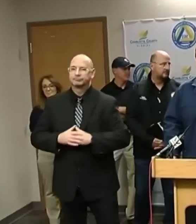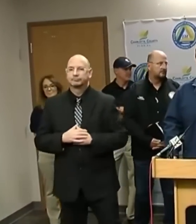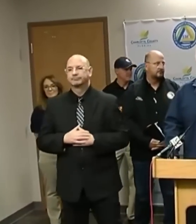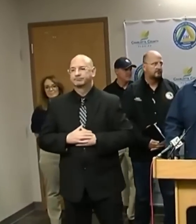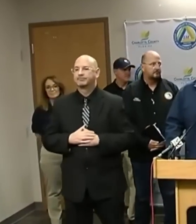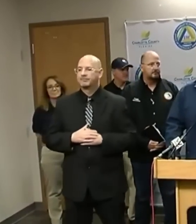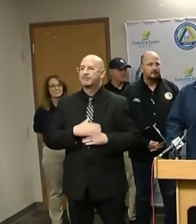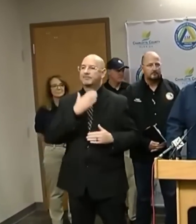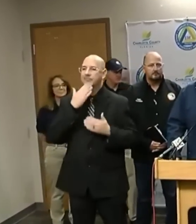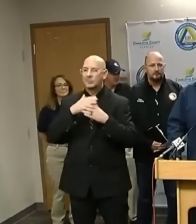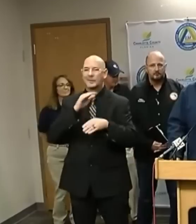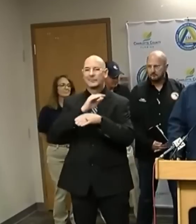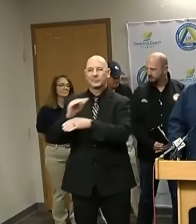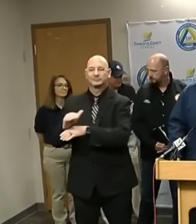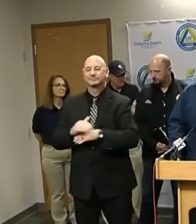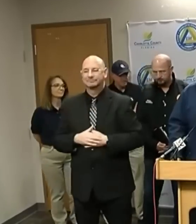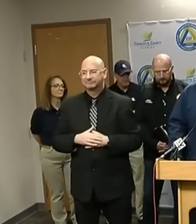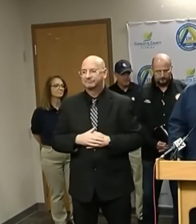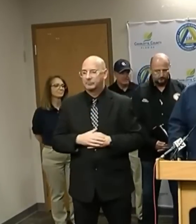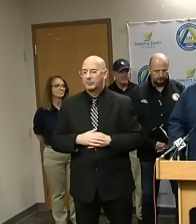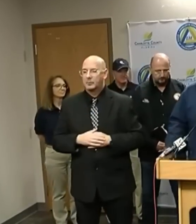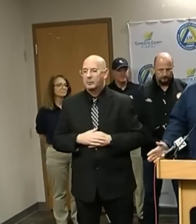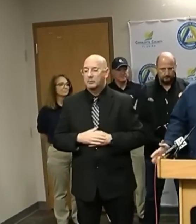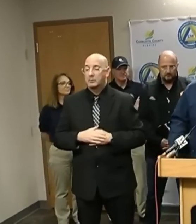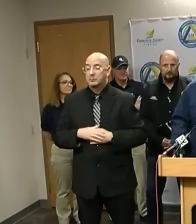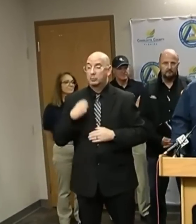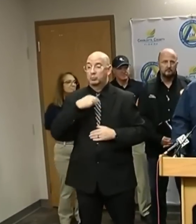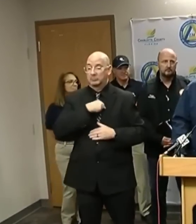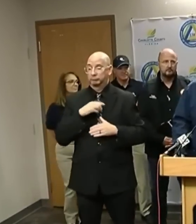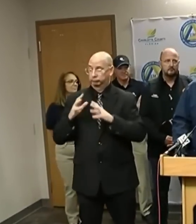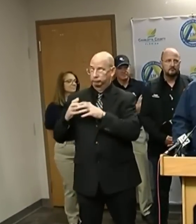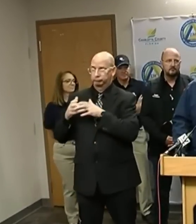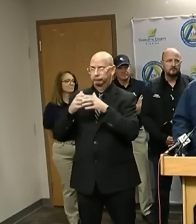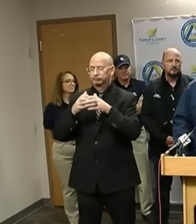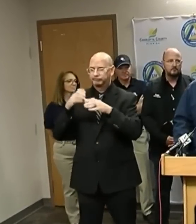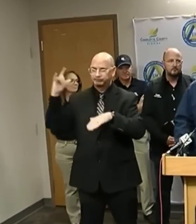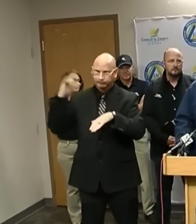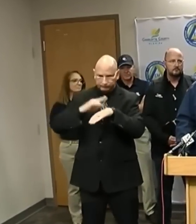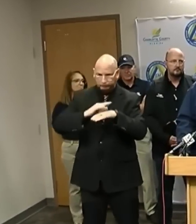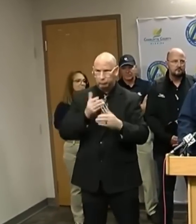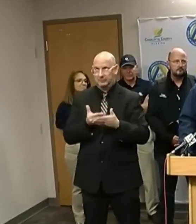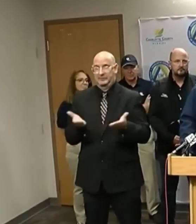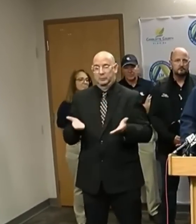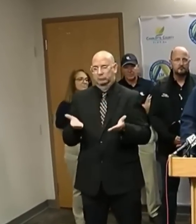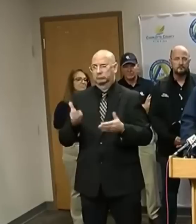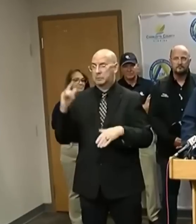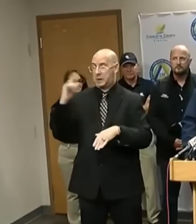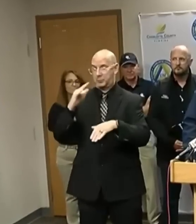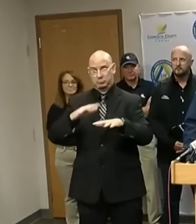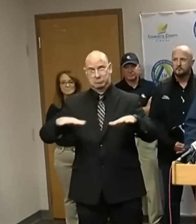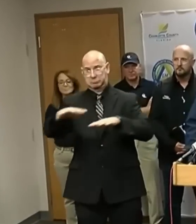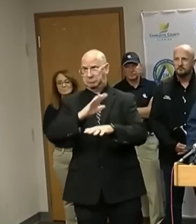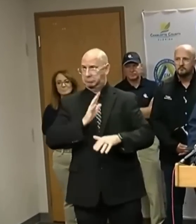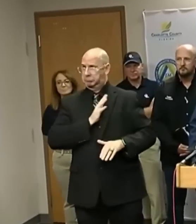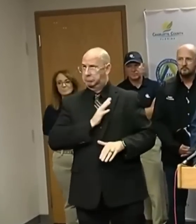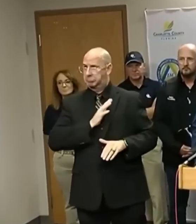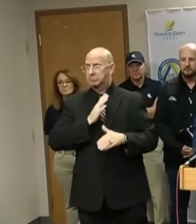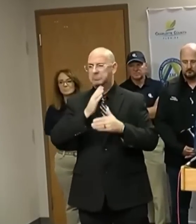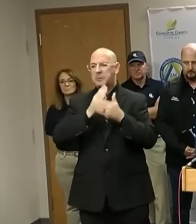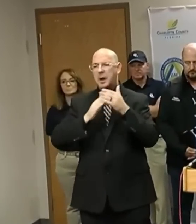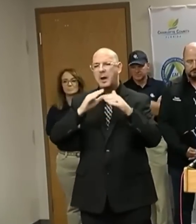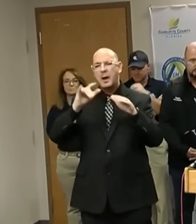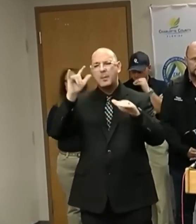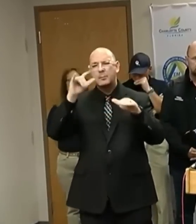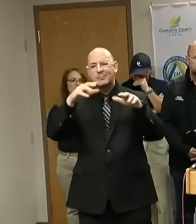Good afternoon. We were able to fly down here. Airport is operational. There was some damage to some of the structures, but no problem